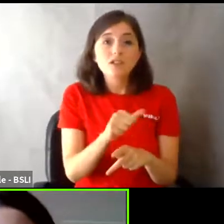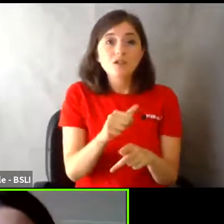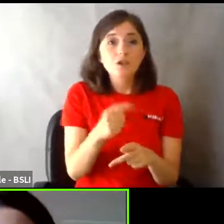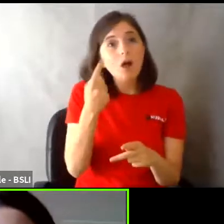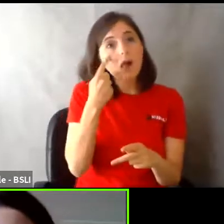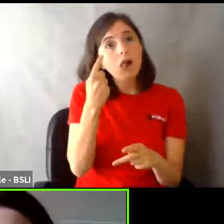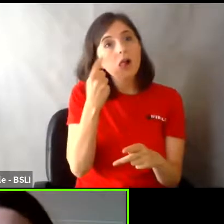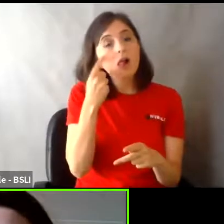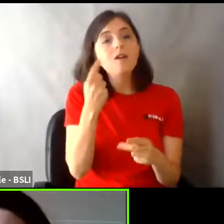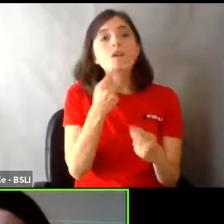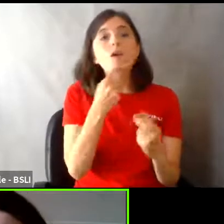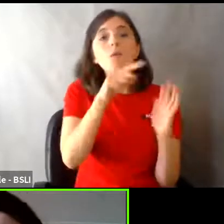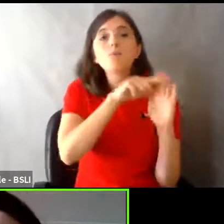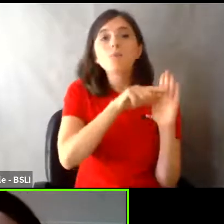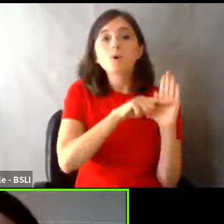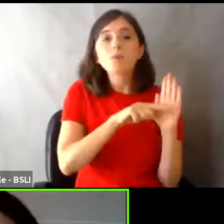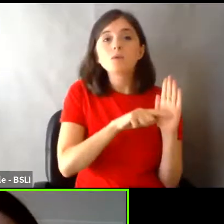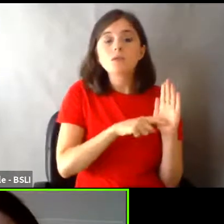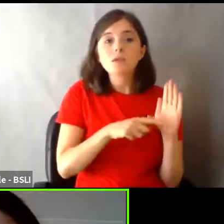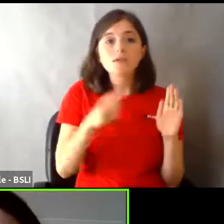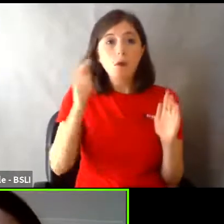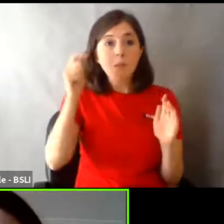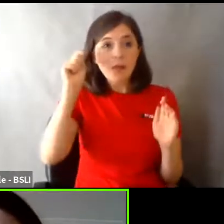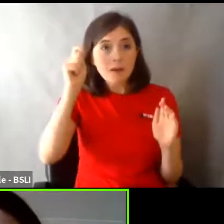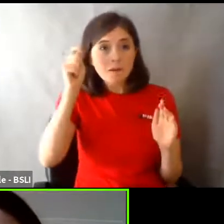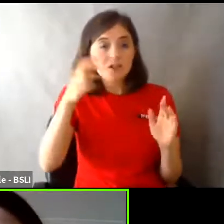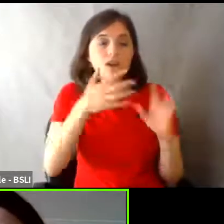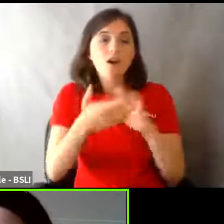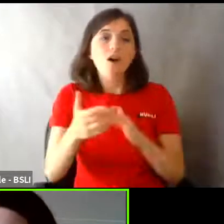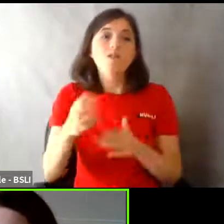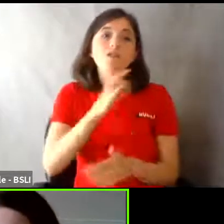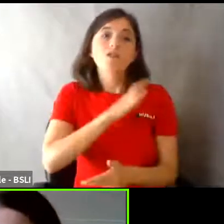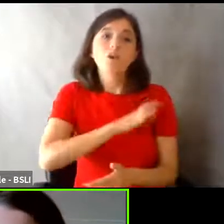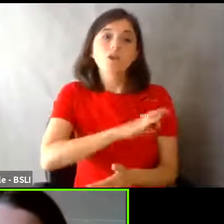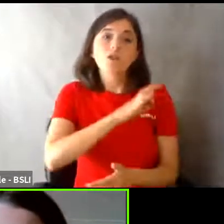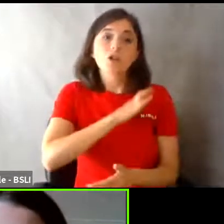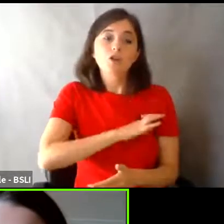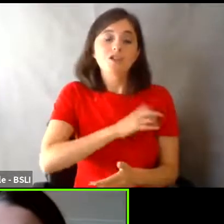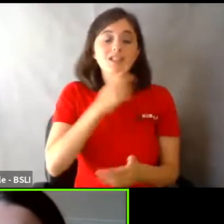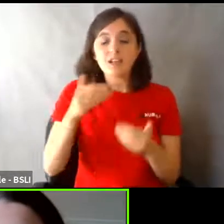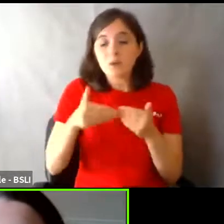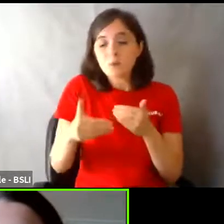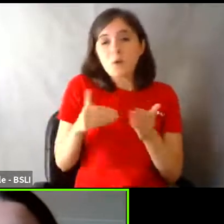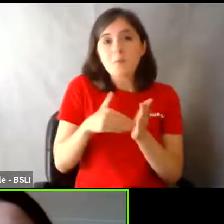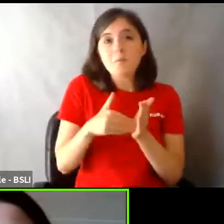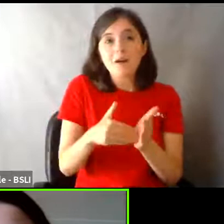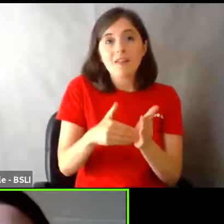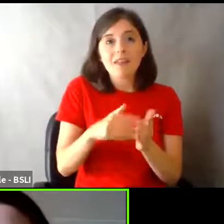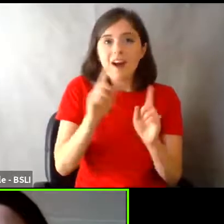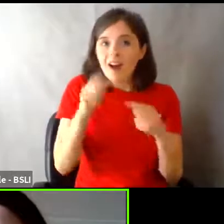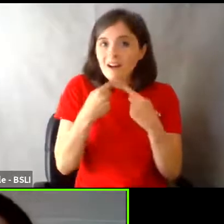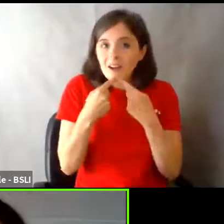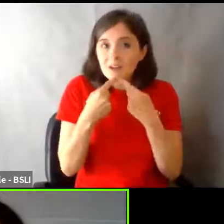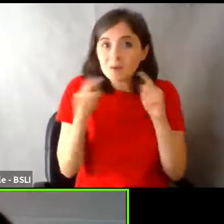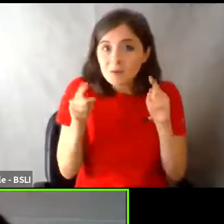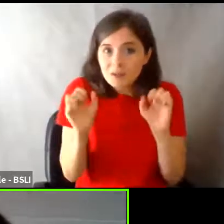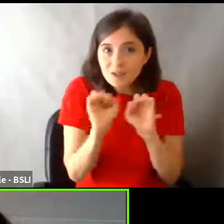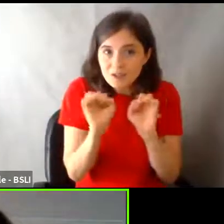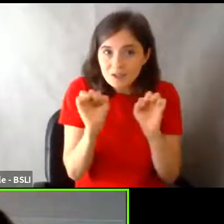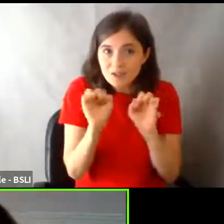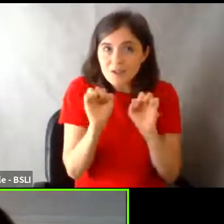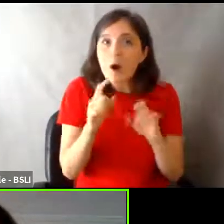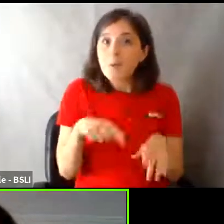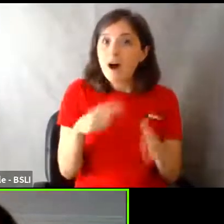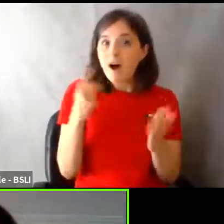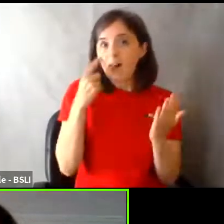that are coming from the Commission on Social Security in the coming month. I can't reveal what they are yet, but I would highly recommend